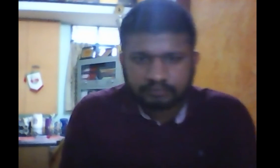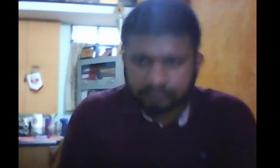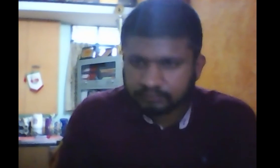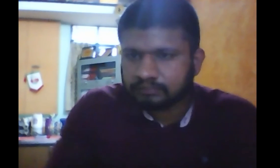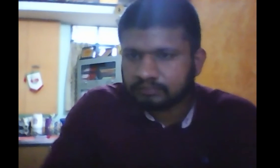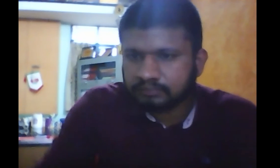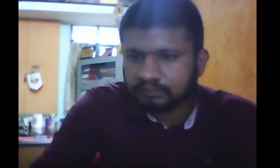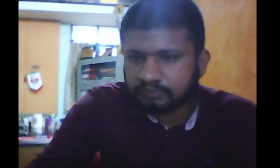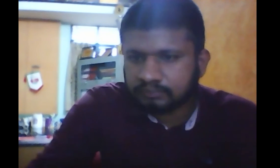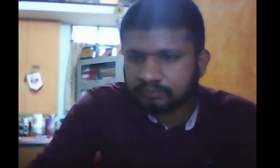Good.